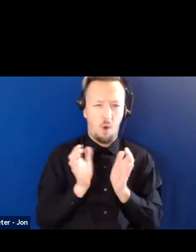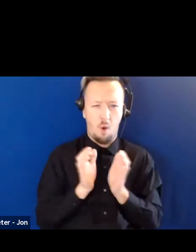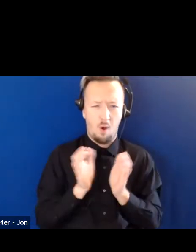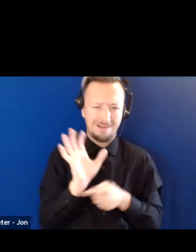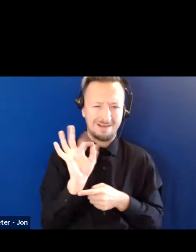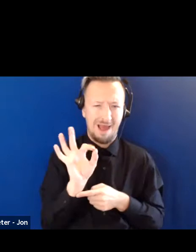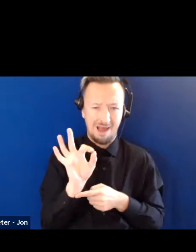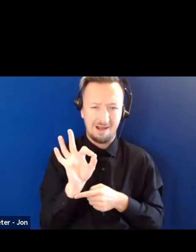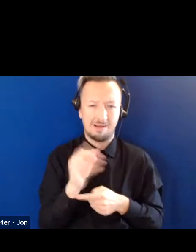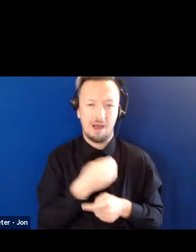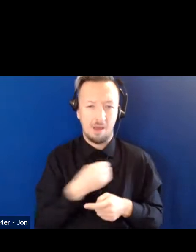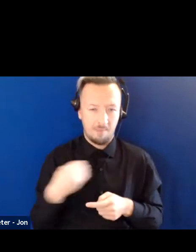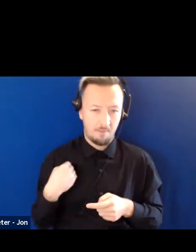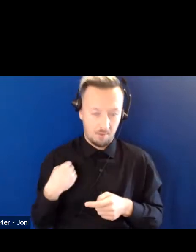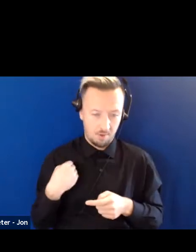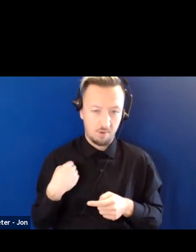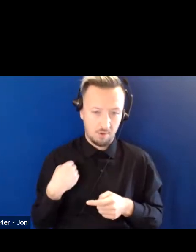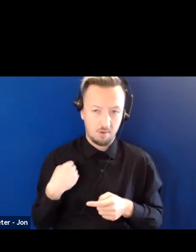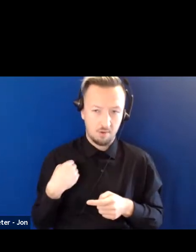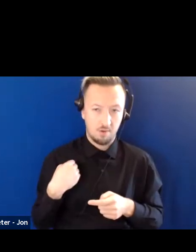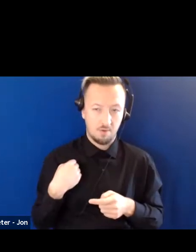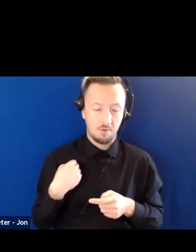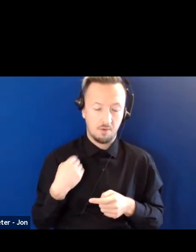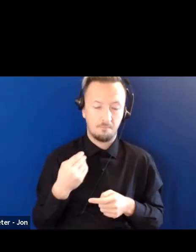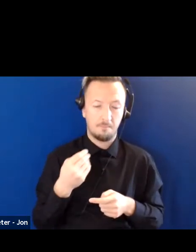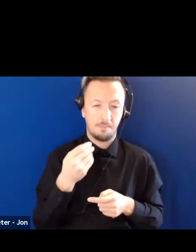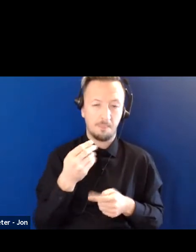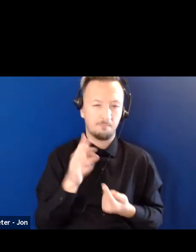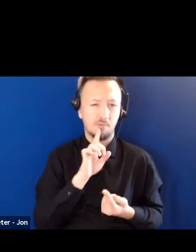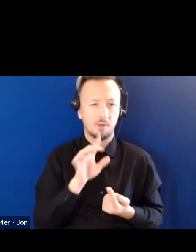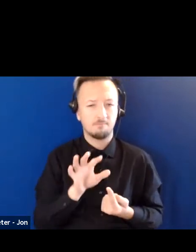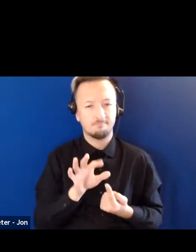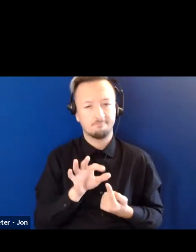council members when we're full. So we have our unique